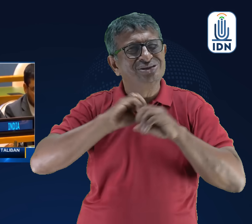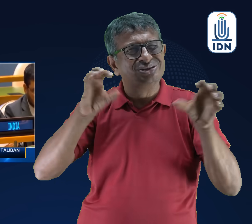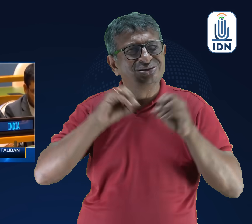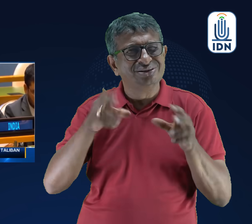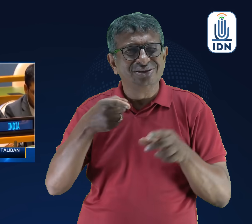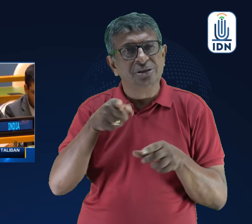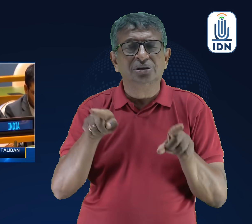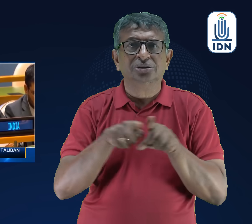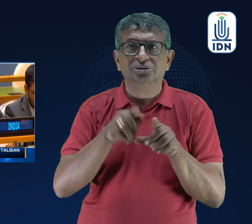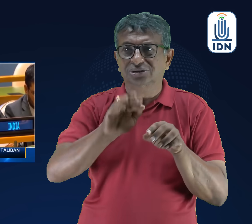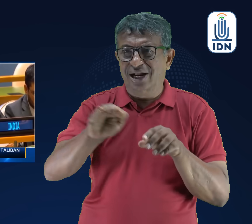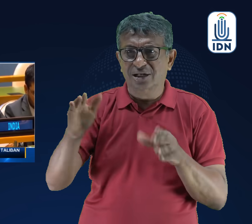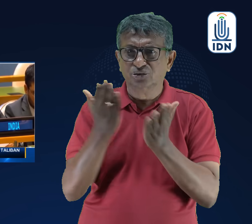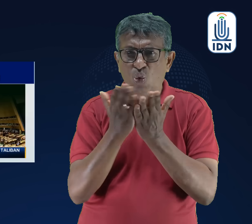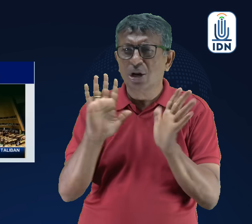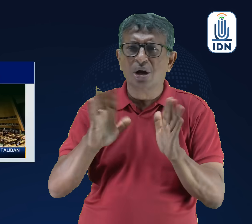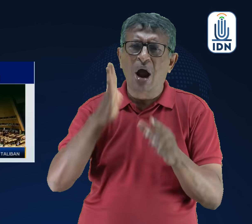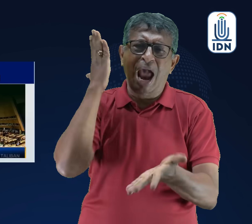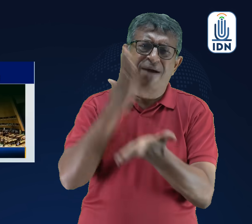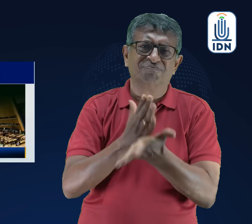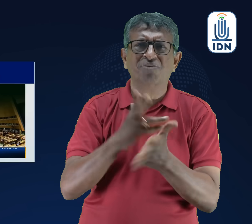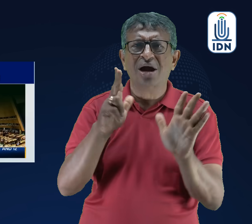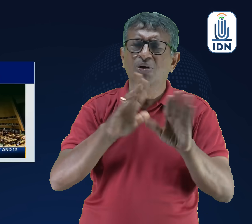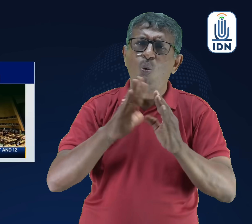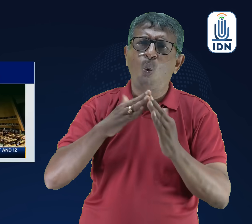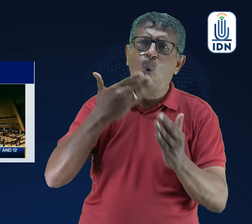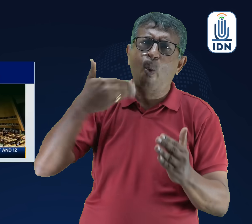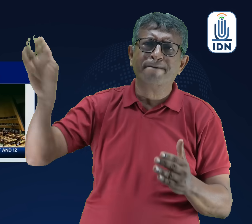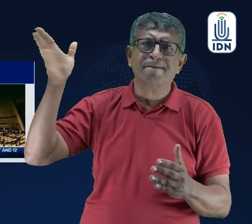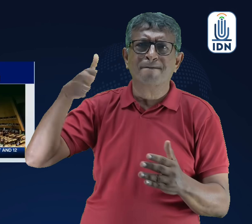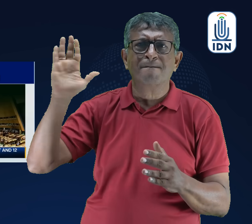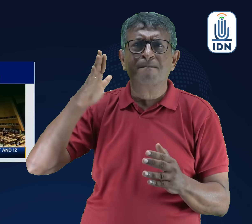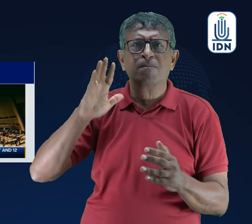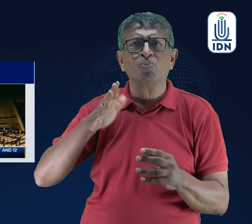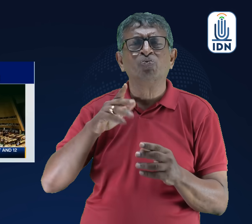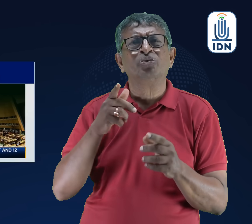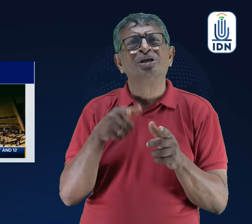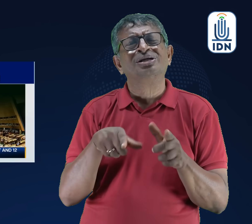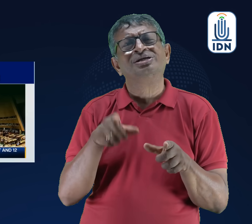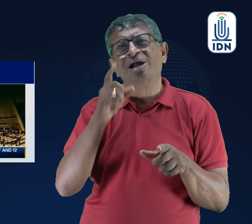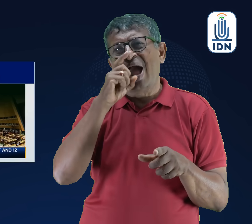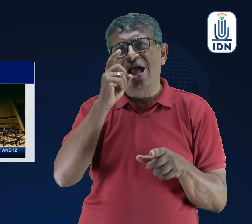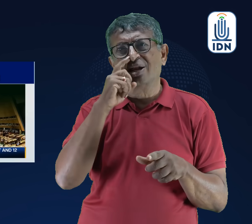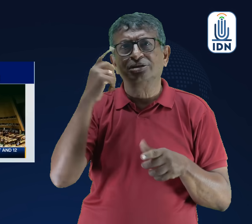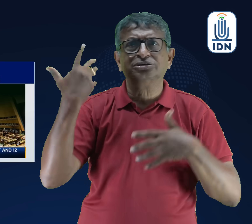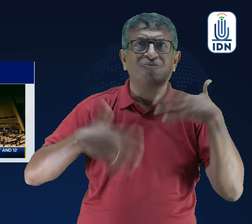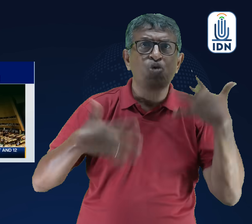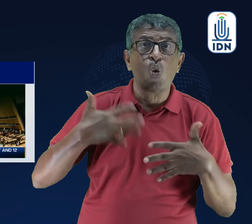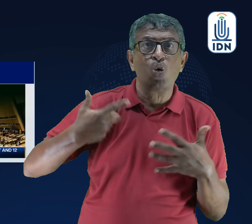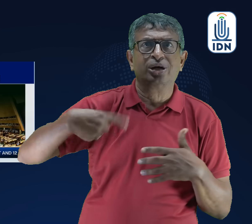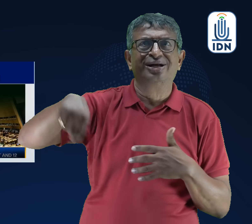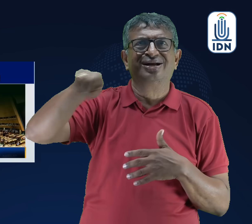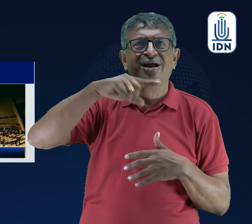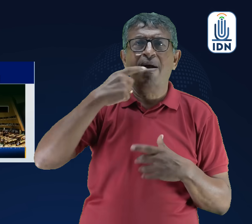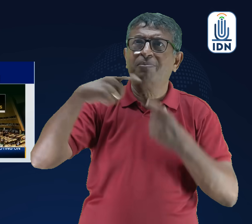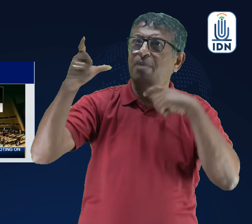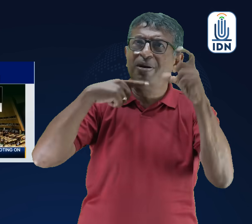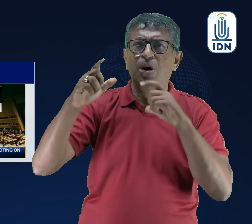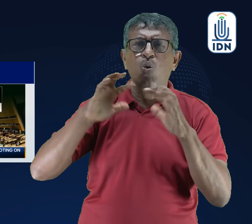terror. In total, 116 countries voted for the resolution. Only 2 countries voted against it, Israel and the US, and